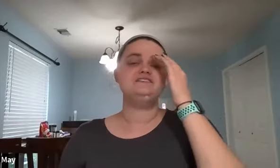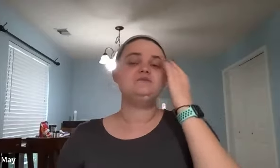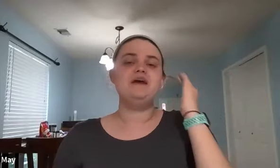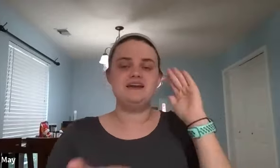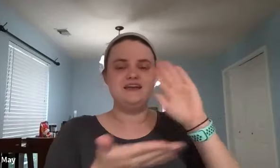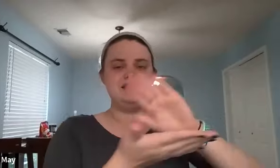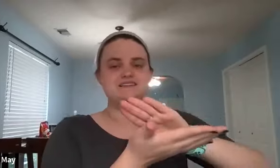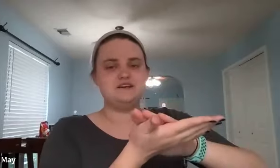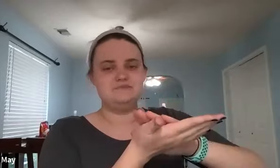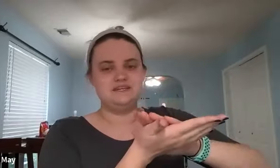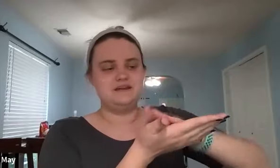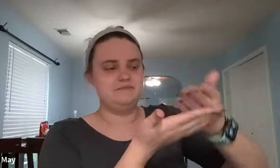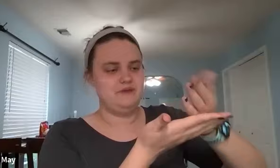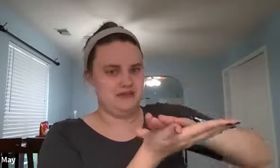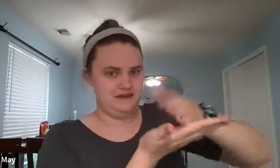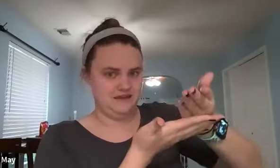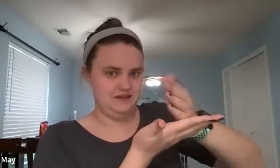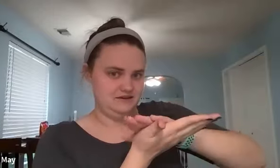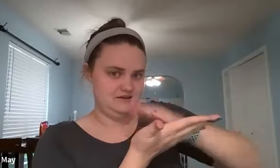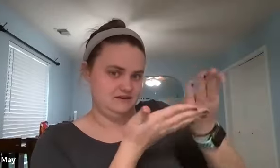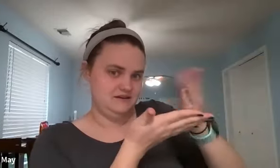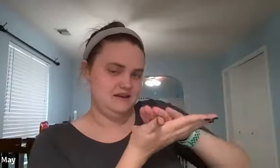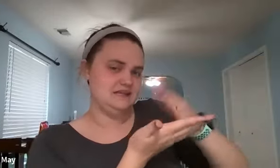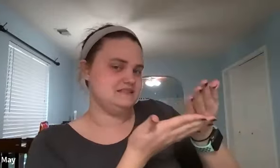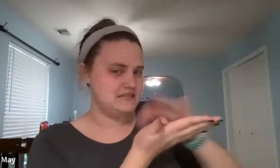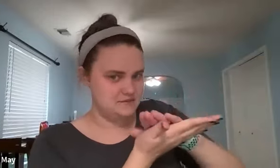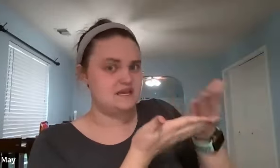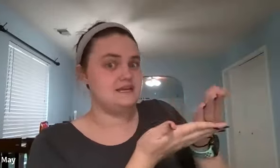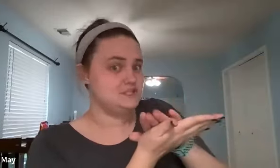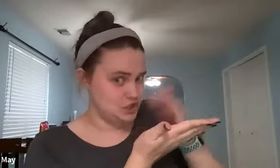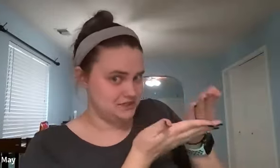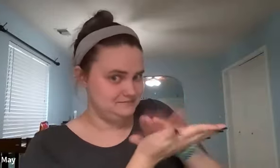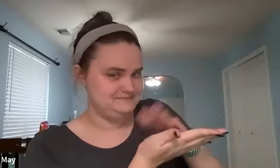So pancake is going to be pancake. It's the same sign as cook.